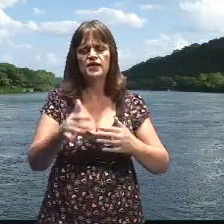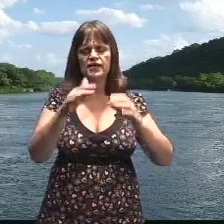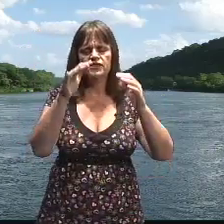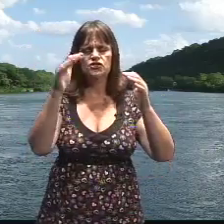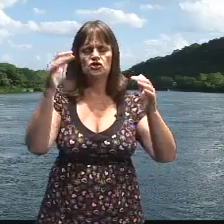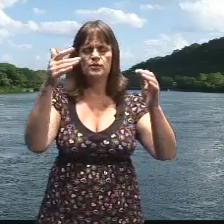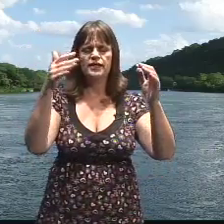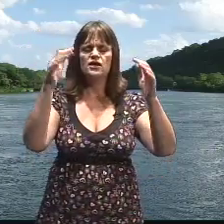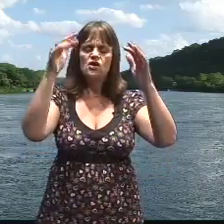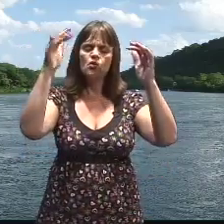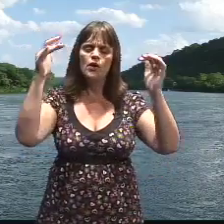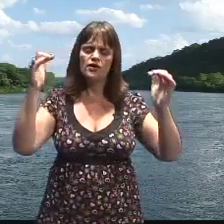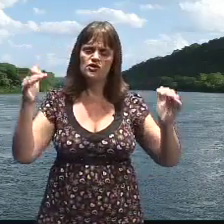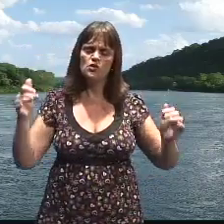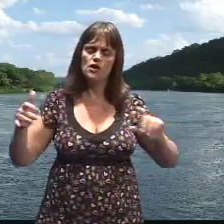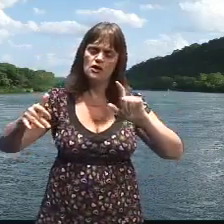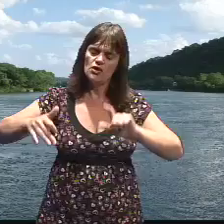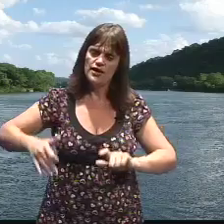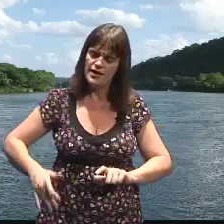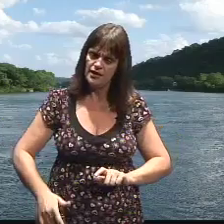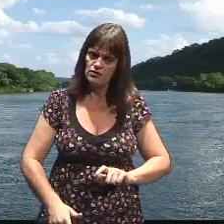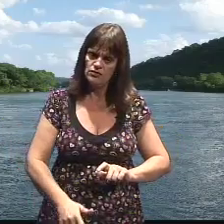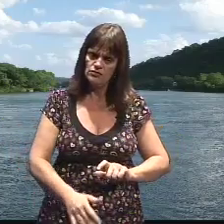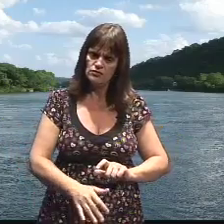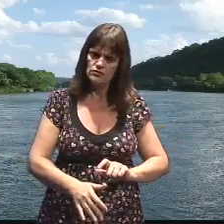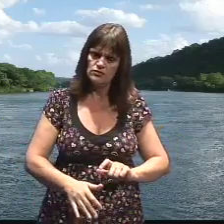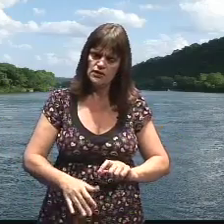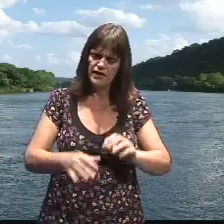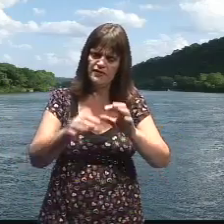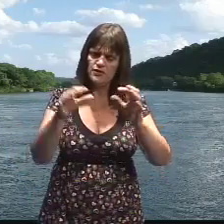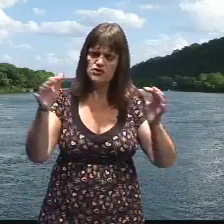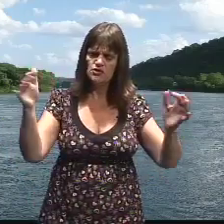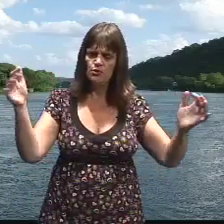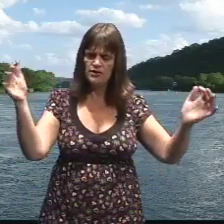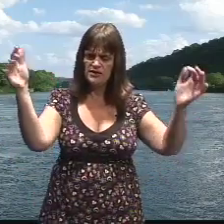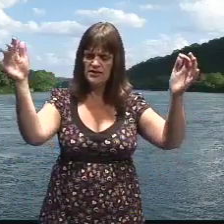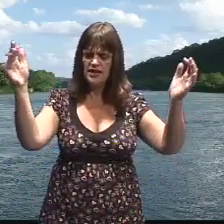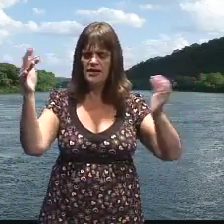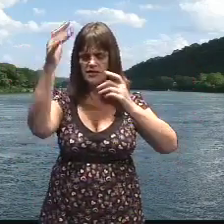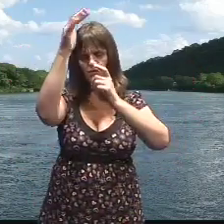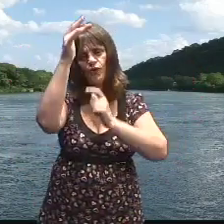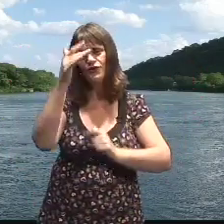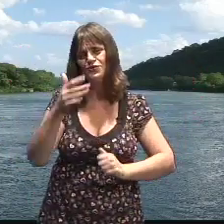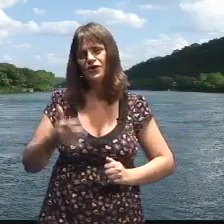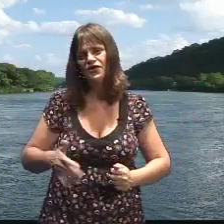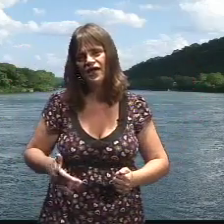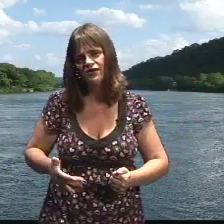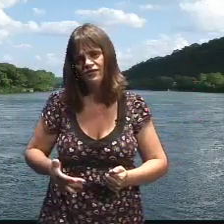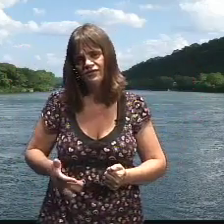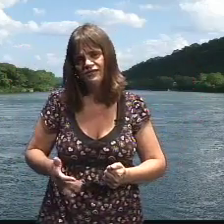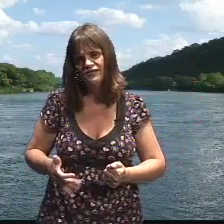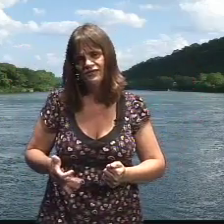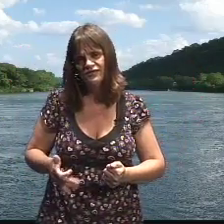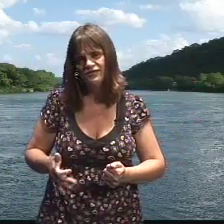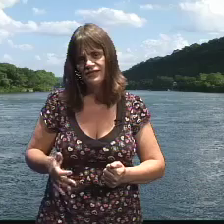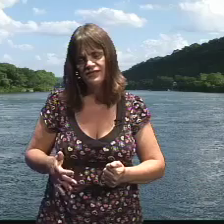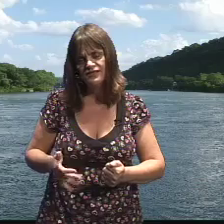in determining where you are now, and there is no point in denying where you are now,